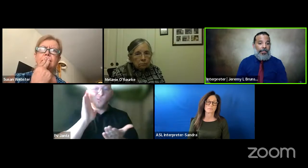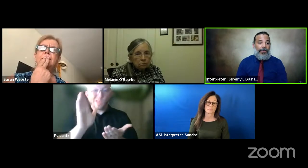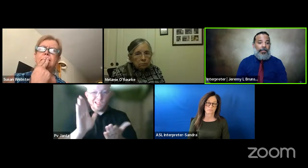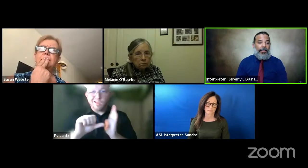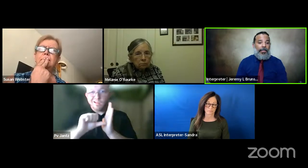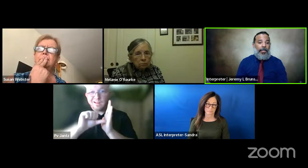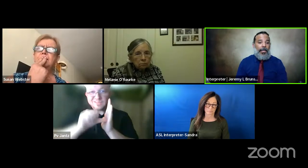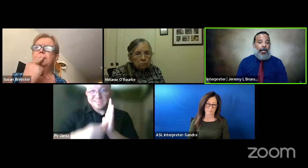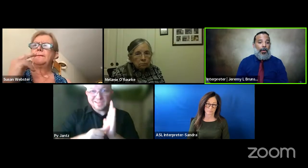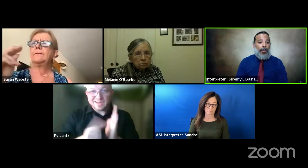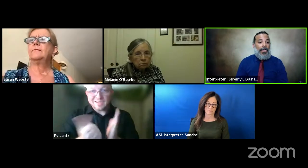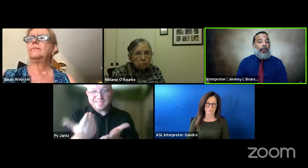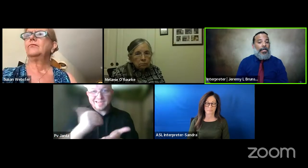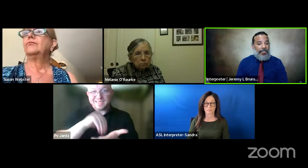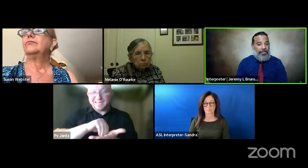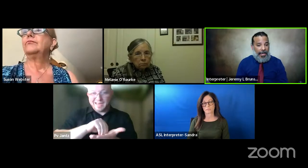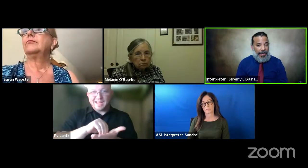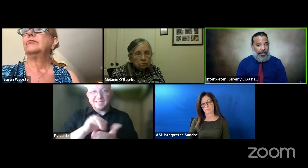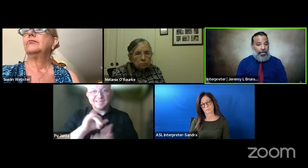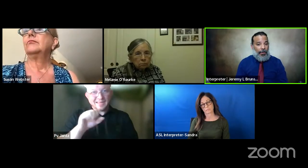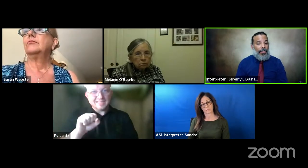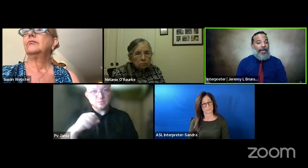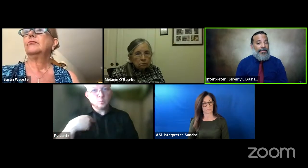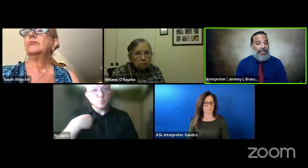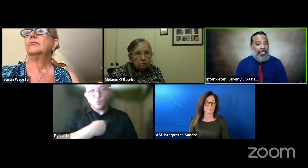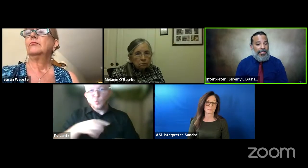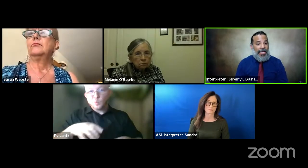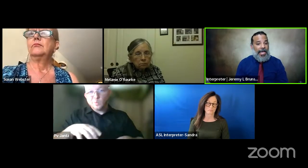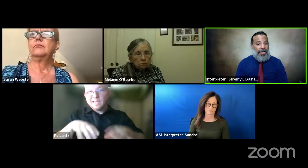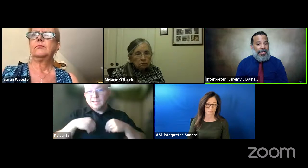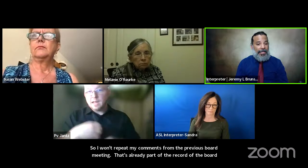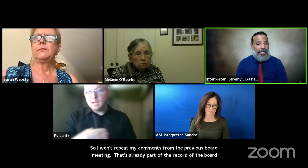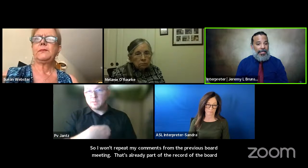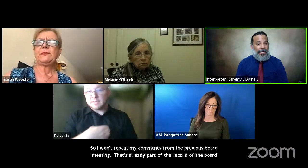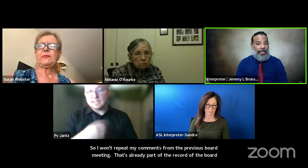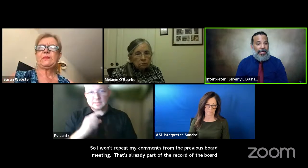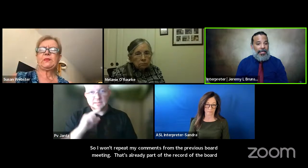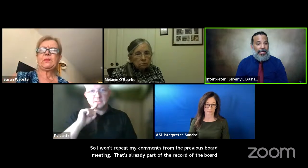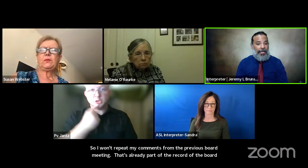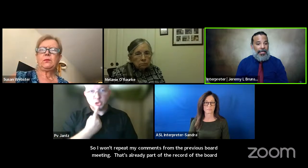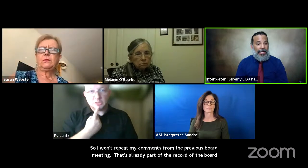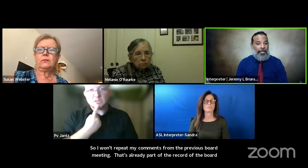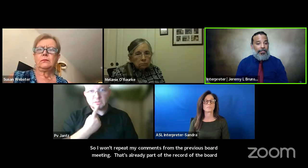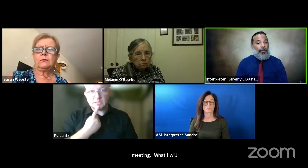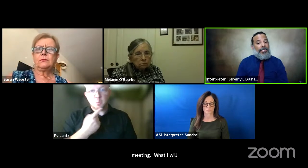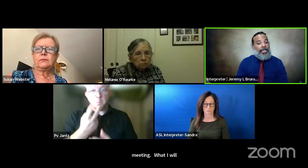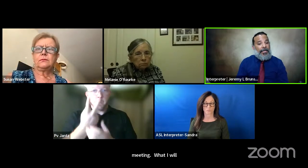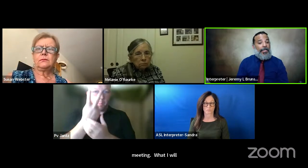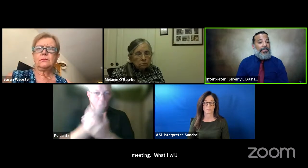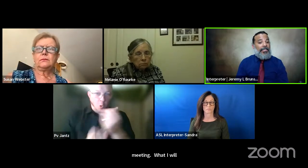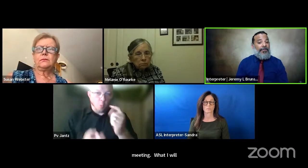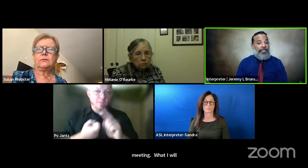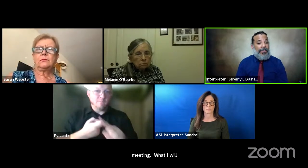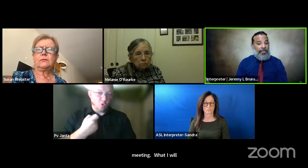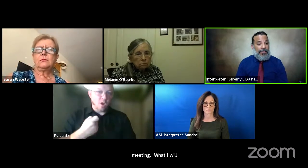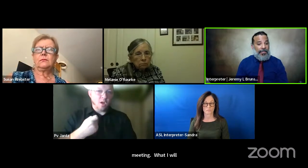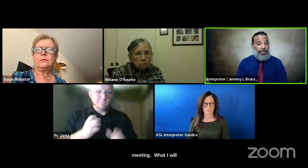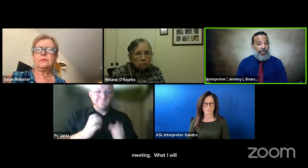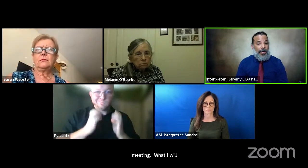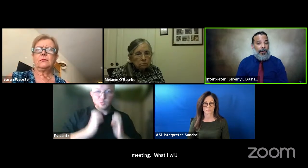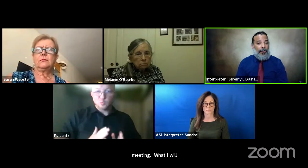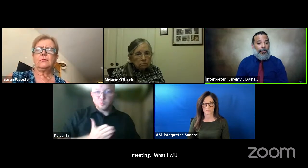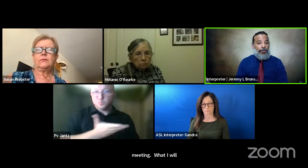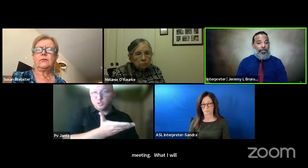meeting. What I will say, and what I will emphasize again, so we take complaints very